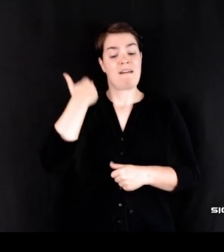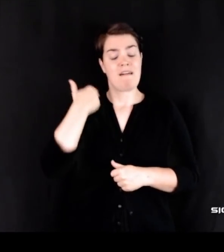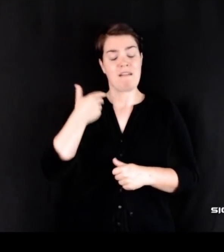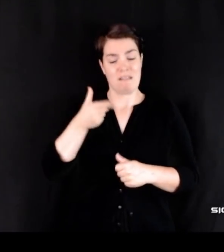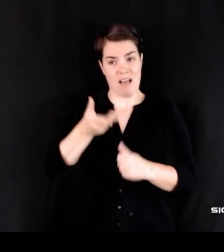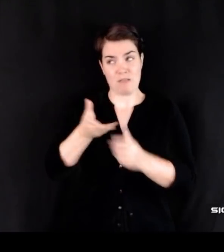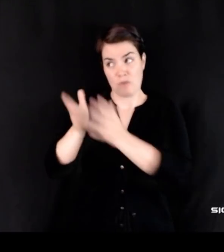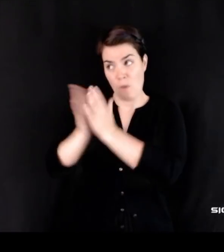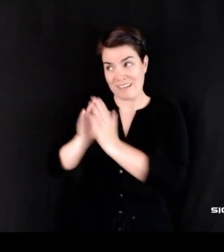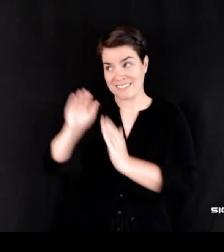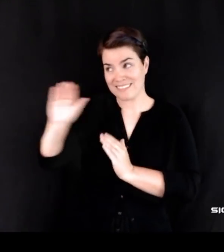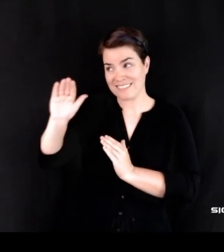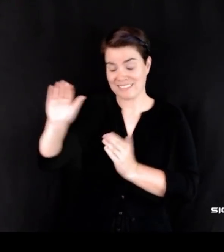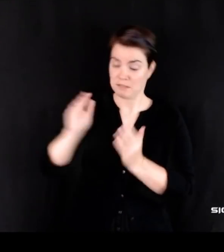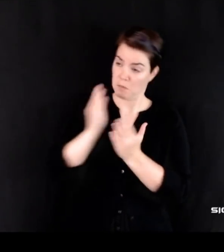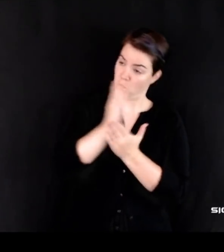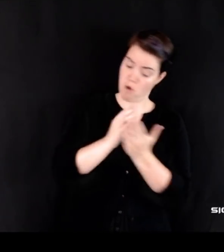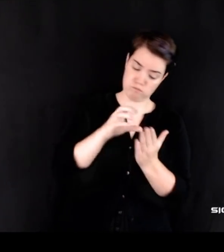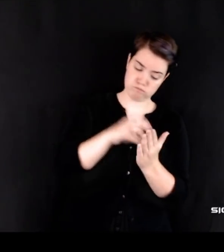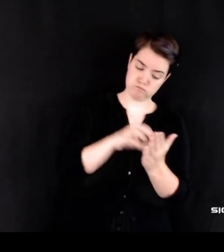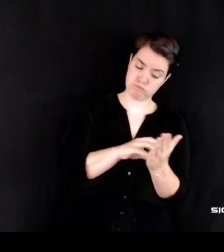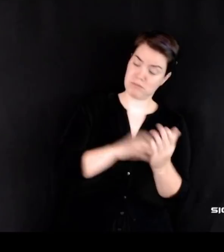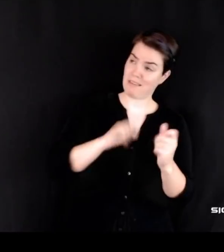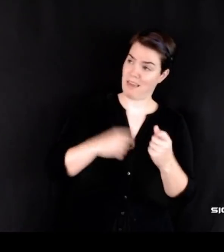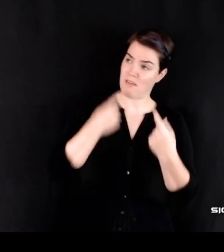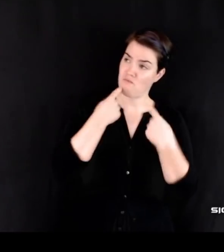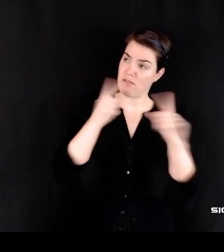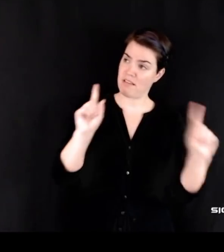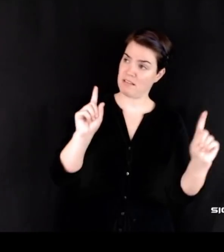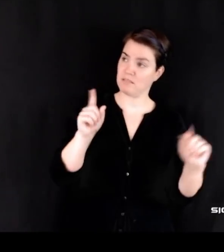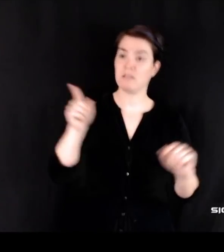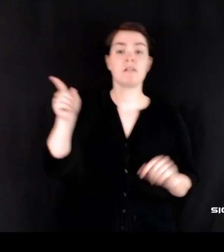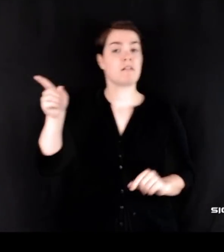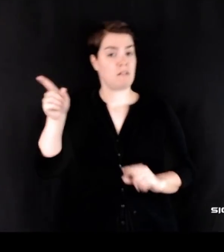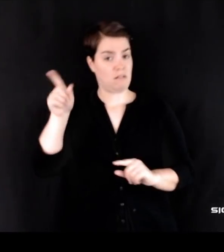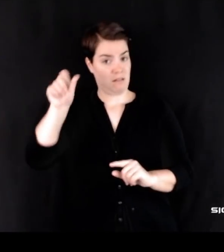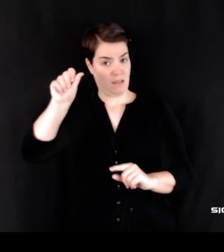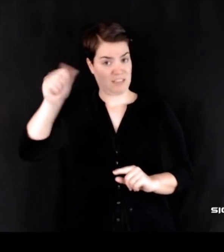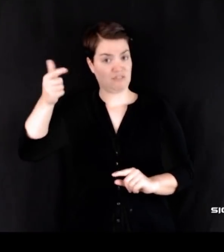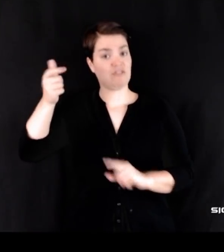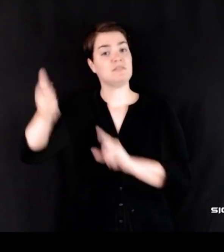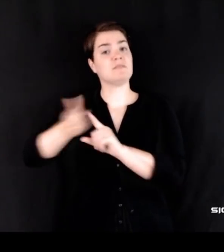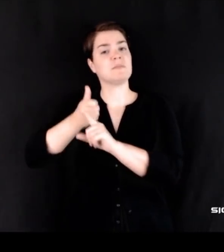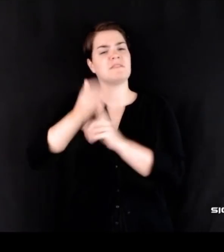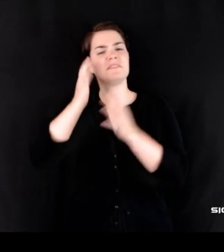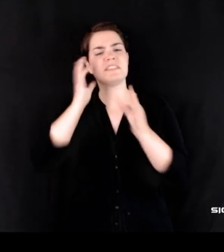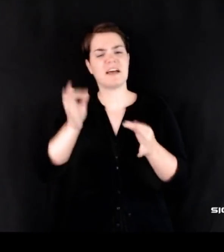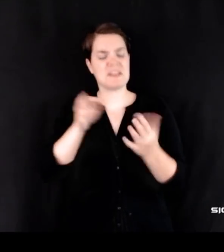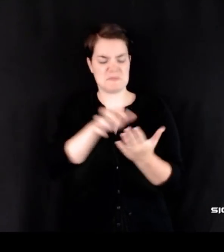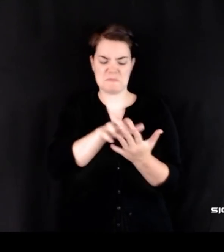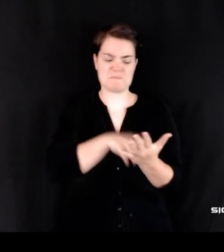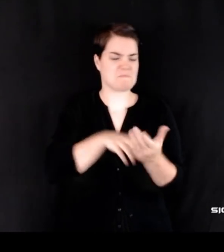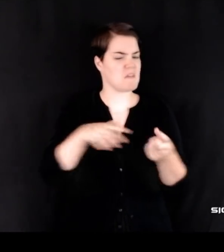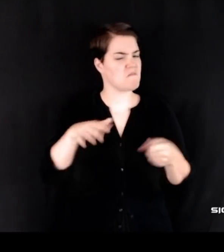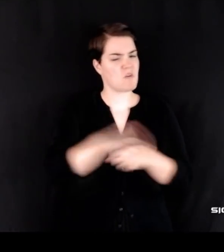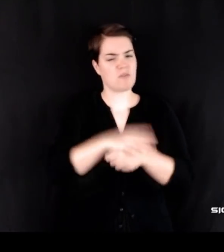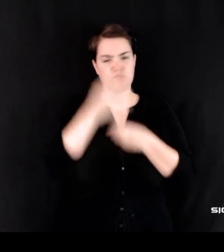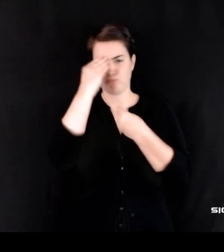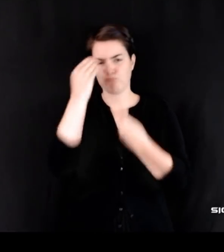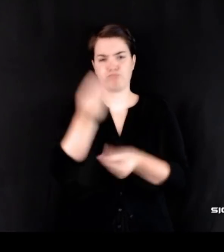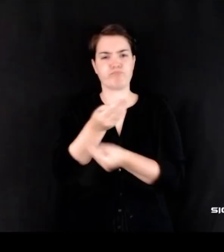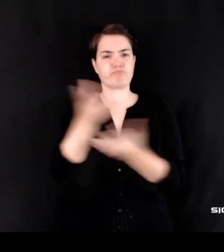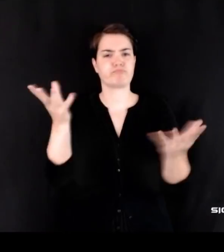be released. The Attorney General preferred to make the entire report public all at